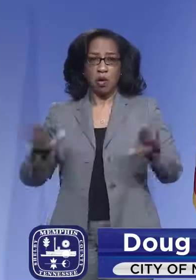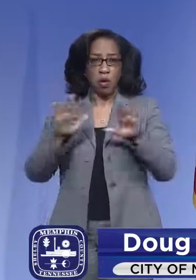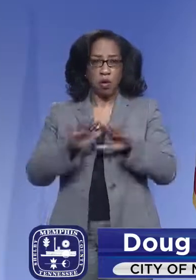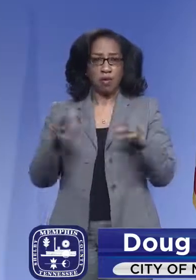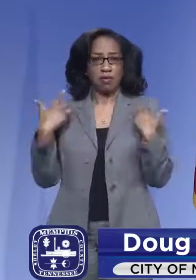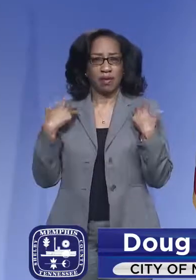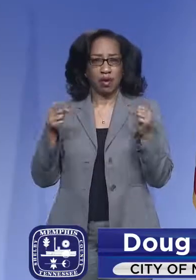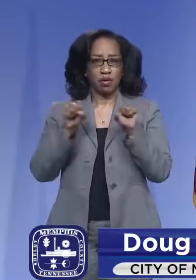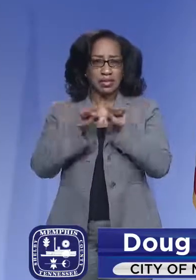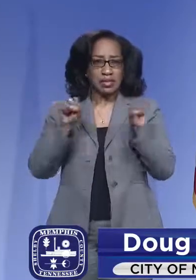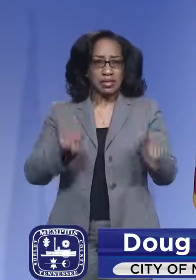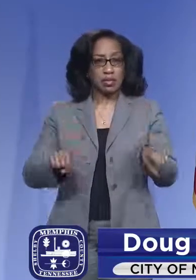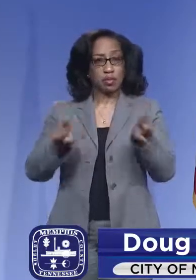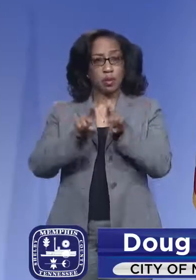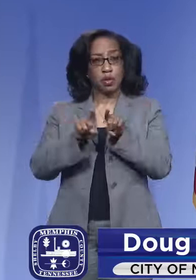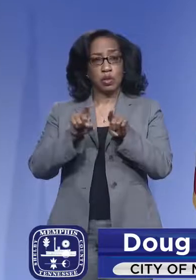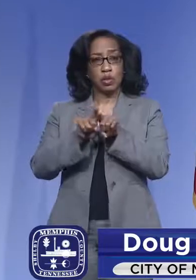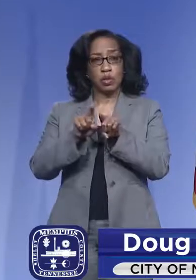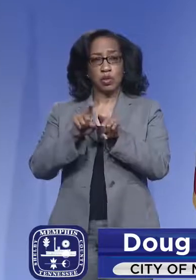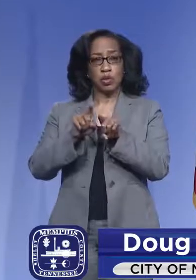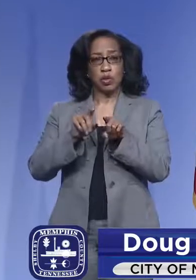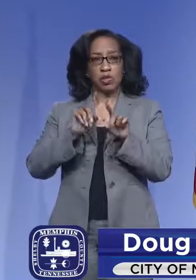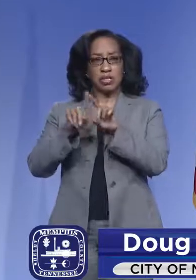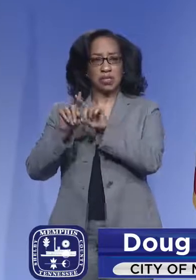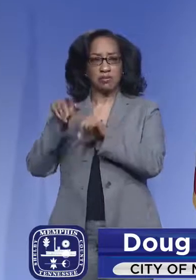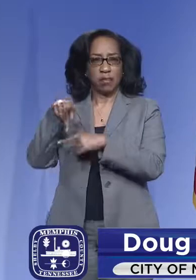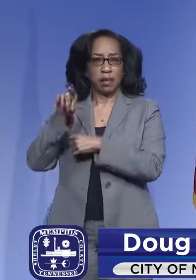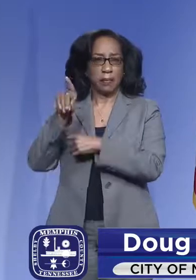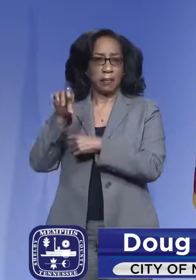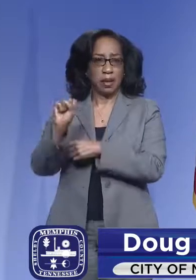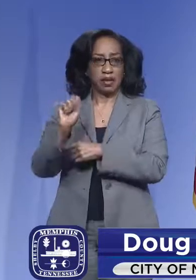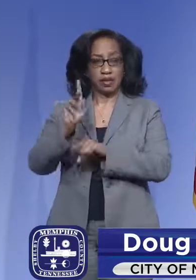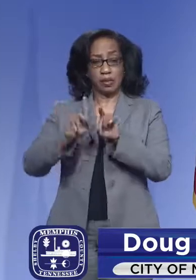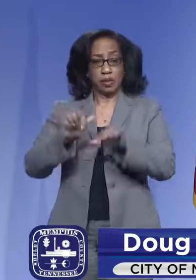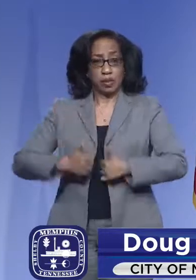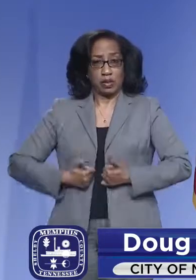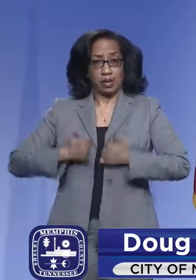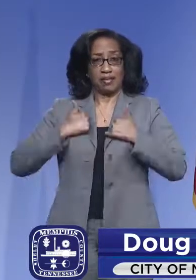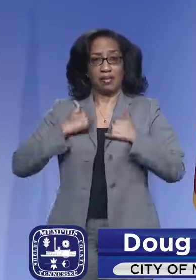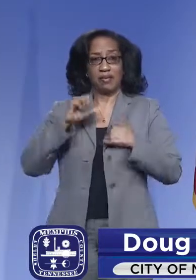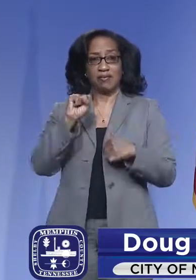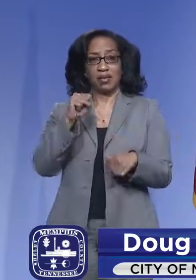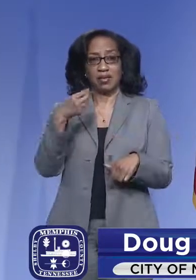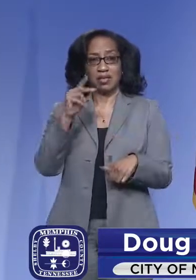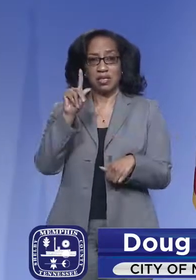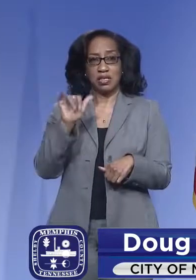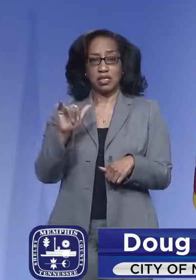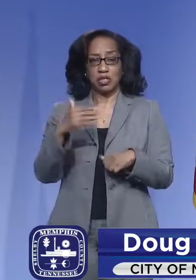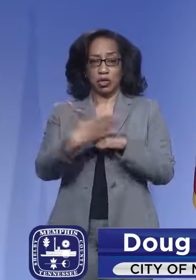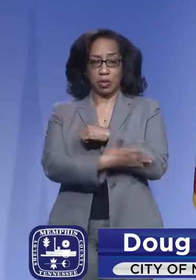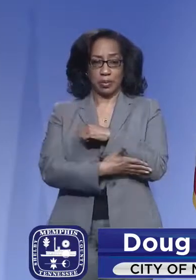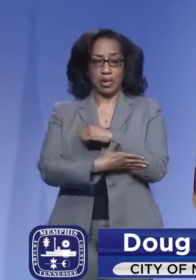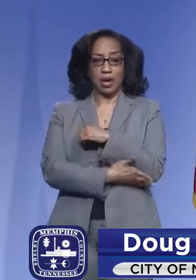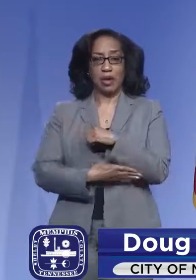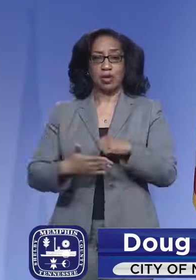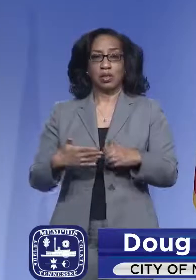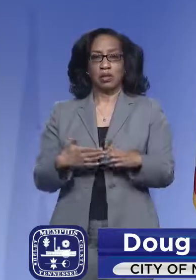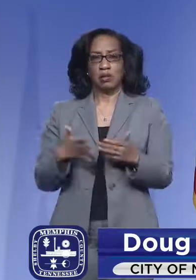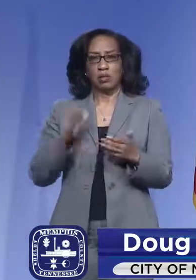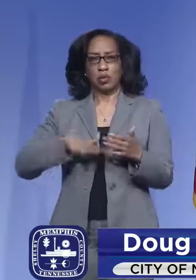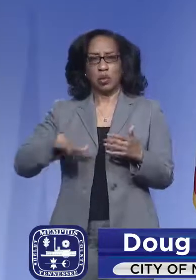public pods. That is the number of vaccines that have been delivered to people that live in Shelby County. And as David said, more than right